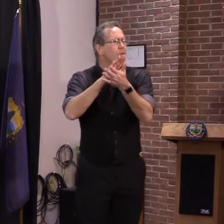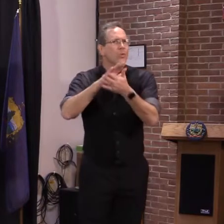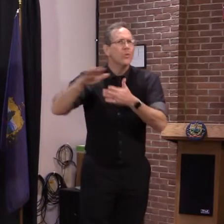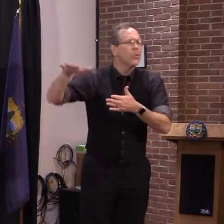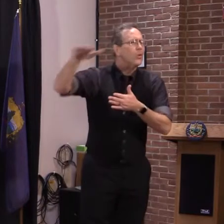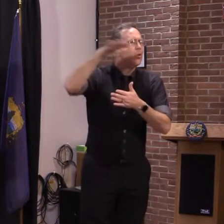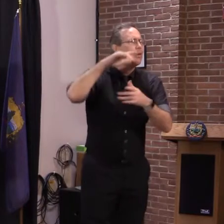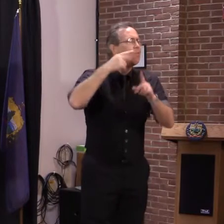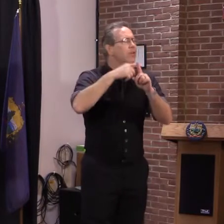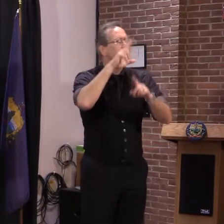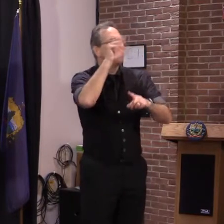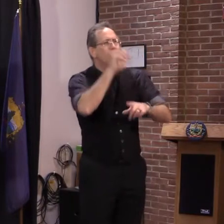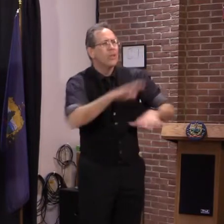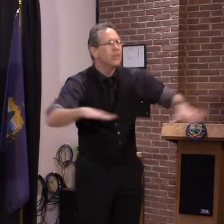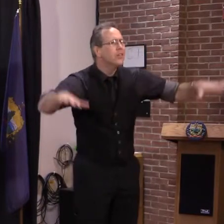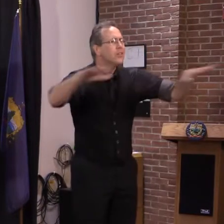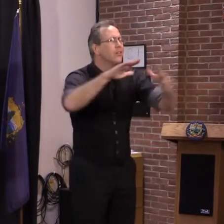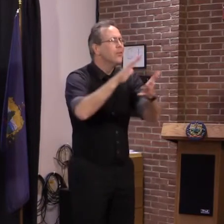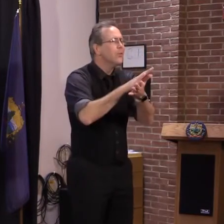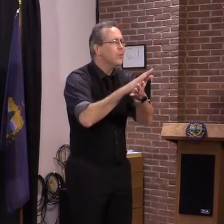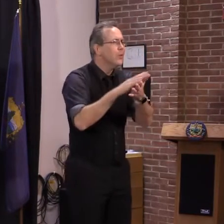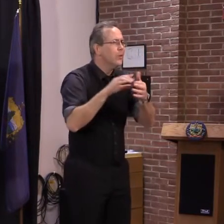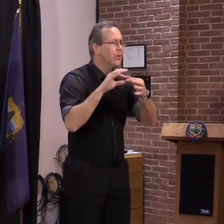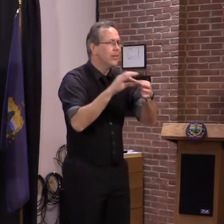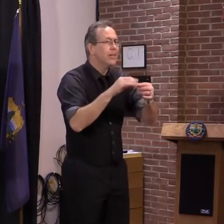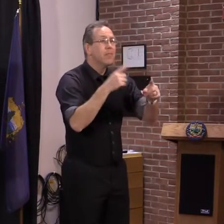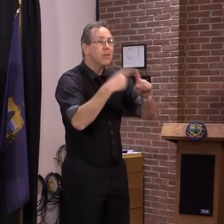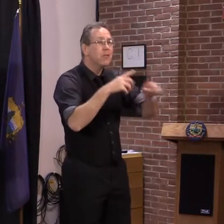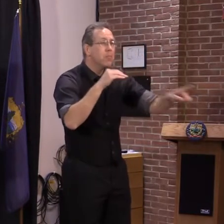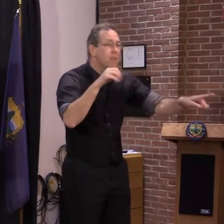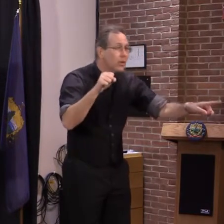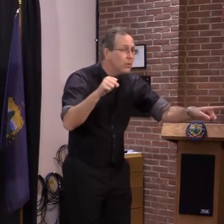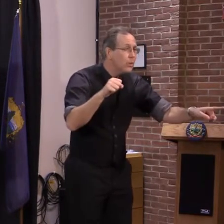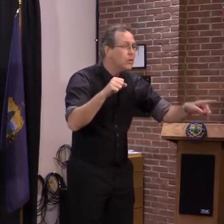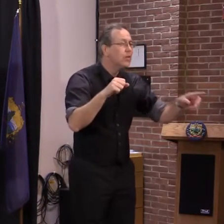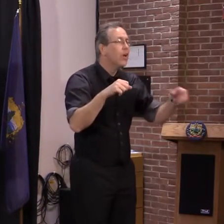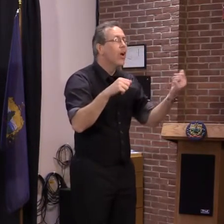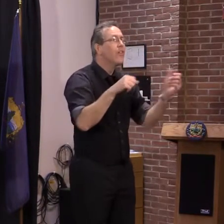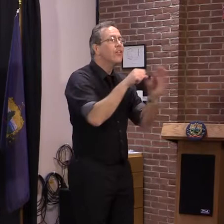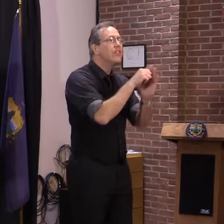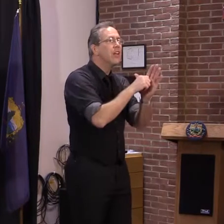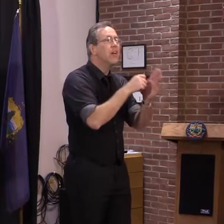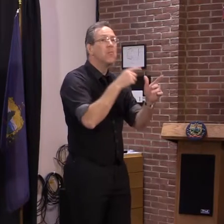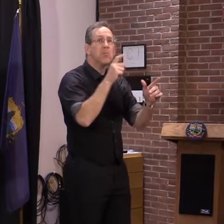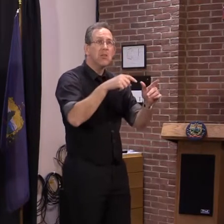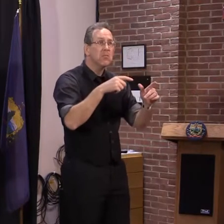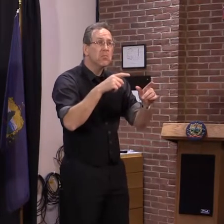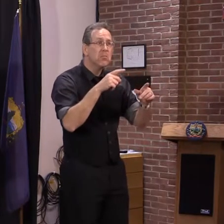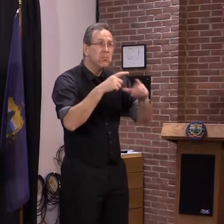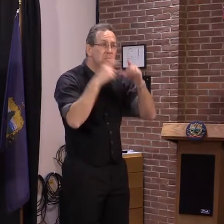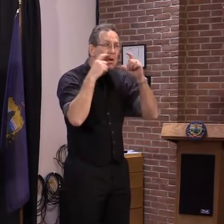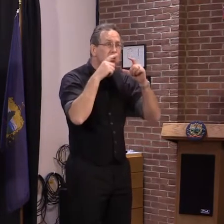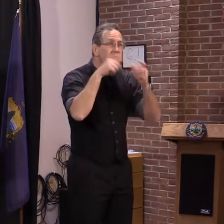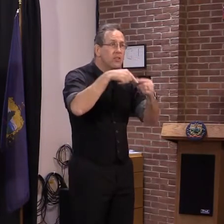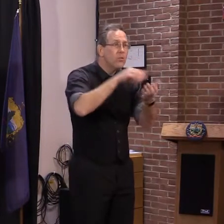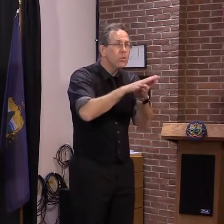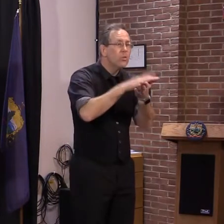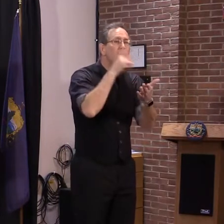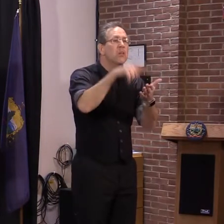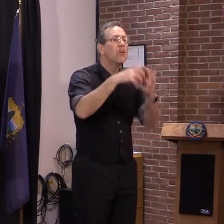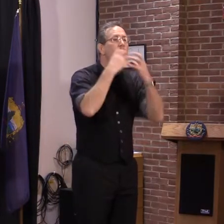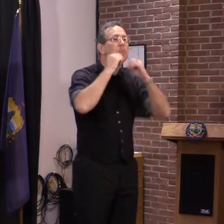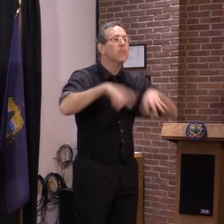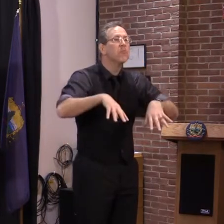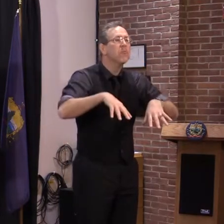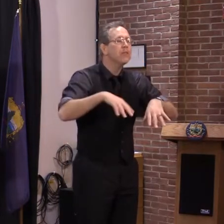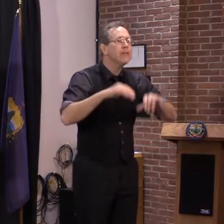Notably, Massachusetts and Connecticut announced that they are not going to be requiring masks in schools as of February 28th. And then